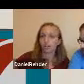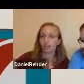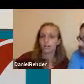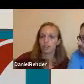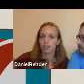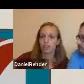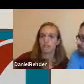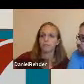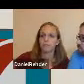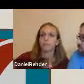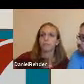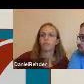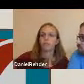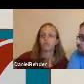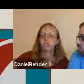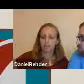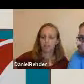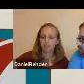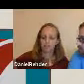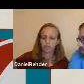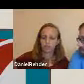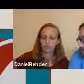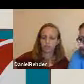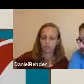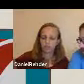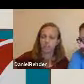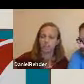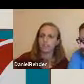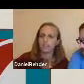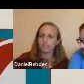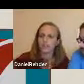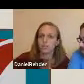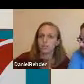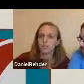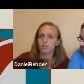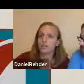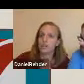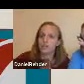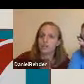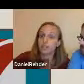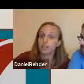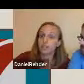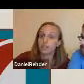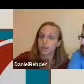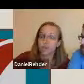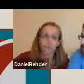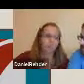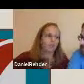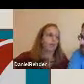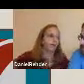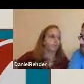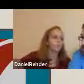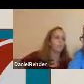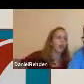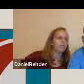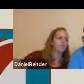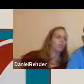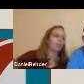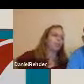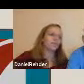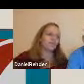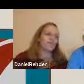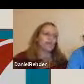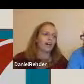there, I had the opportunity in one of the classes to take Ethiopian Sign Language. And